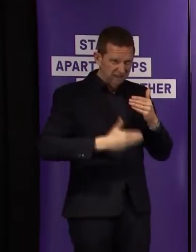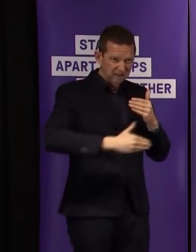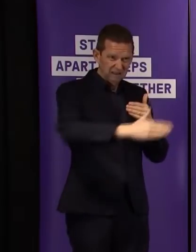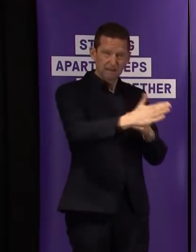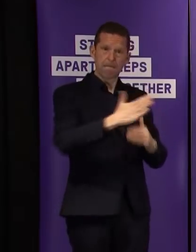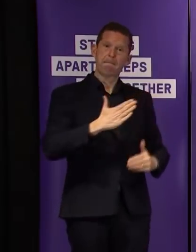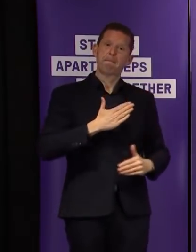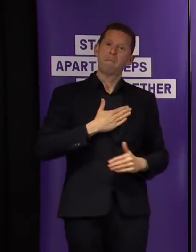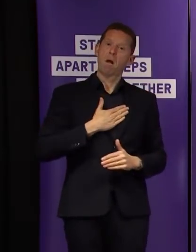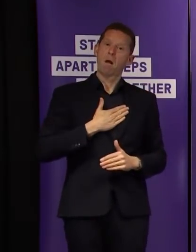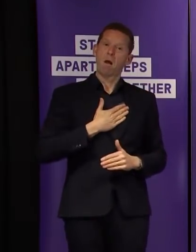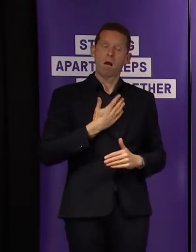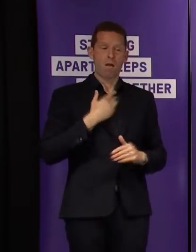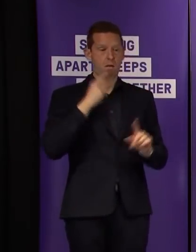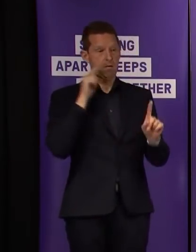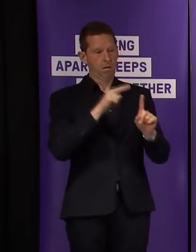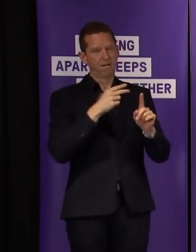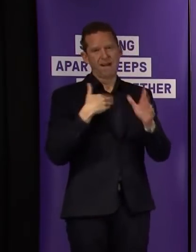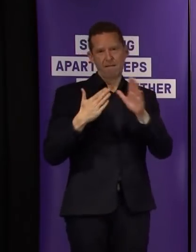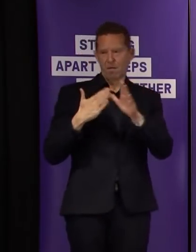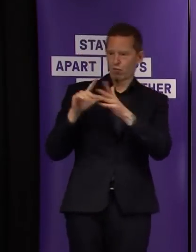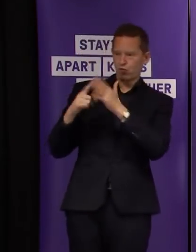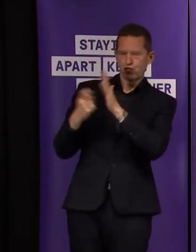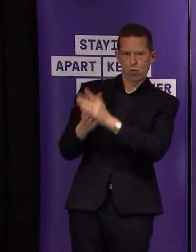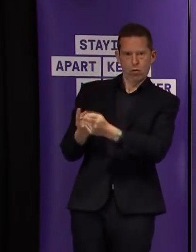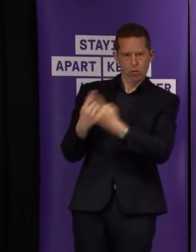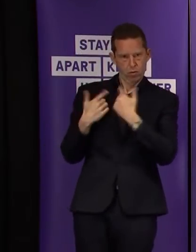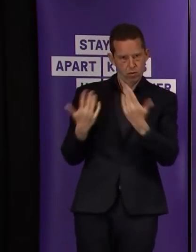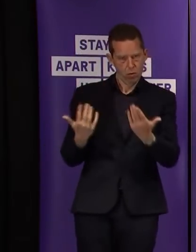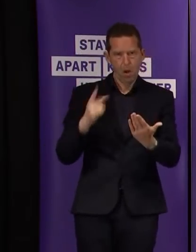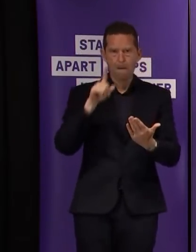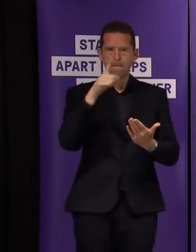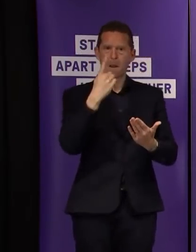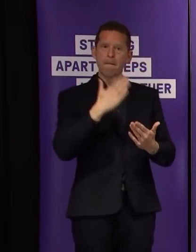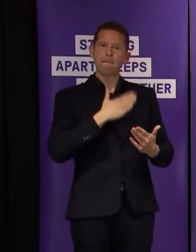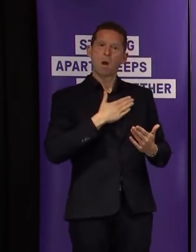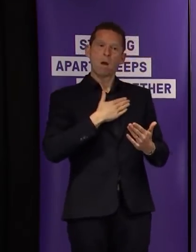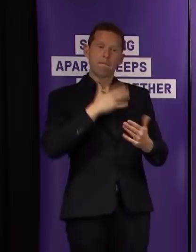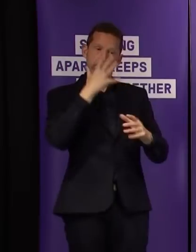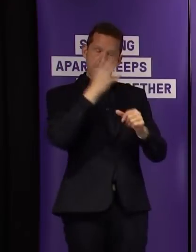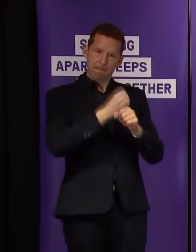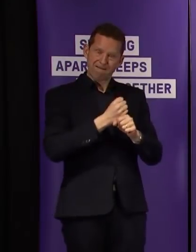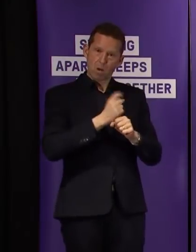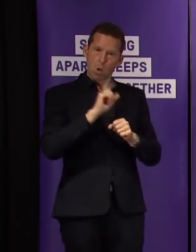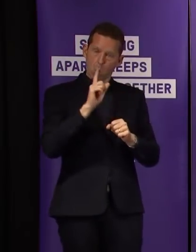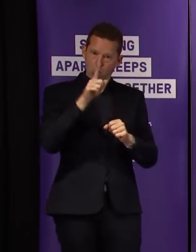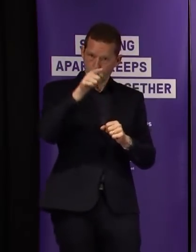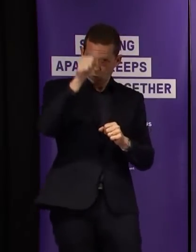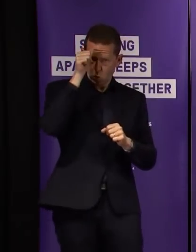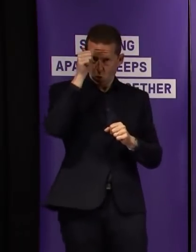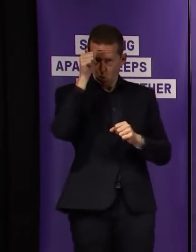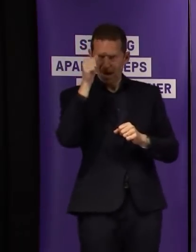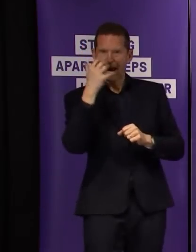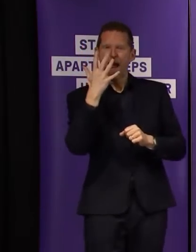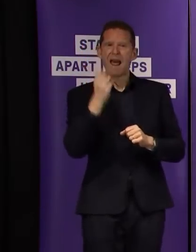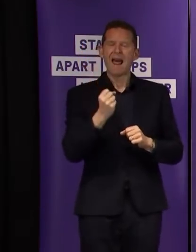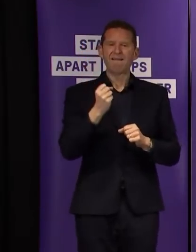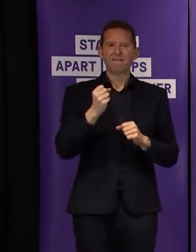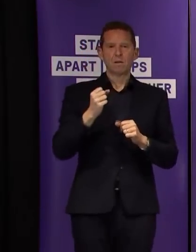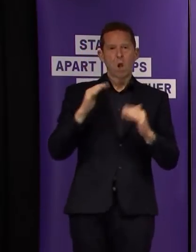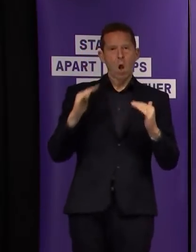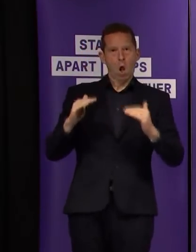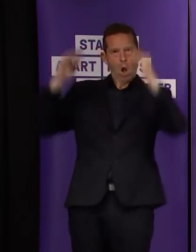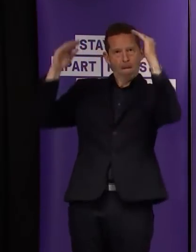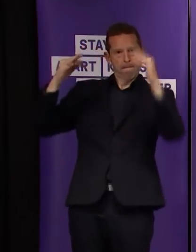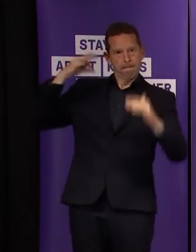view, of course we'll follow the advice, but my personal view, high reward, low cost. So high